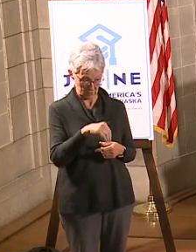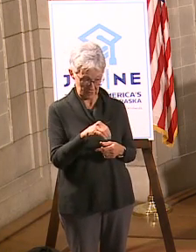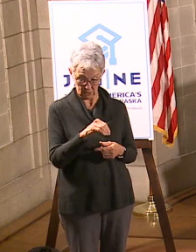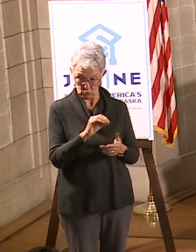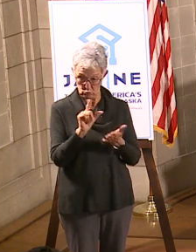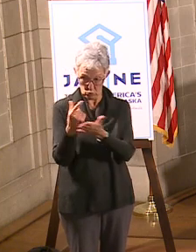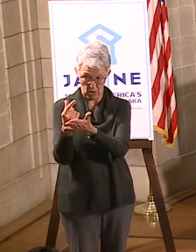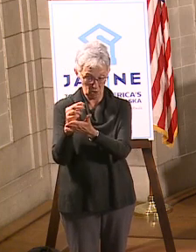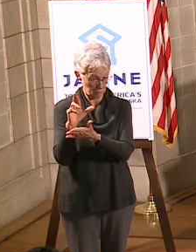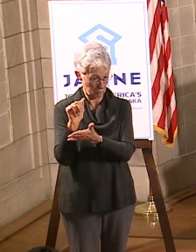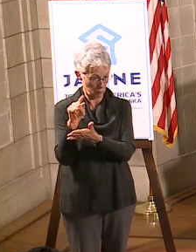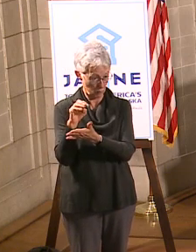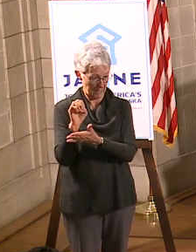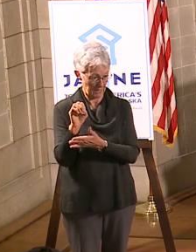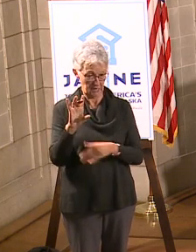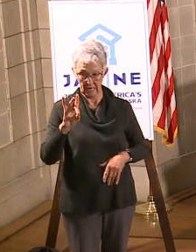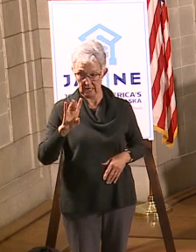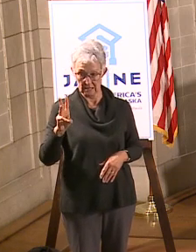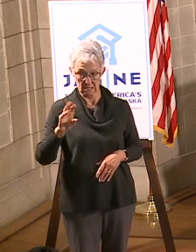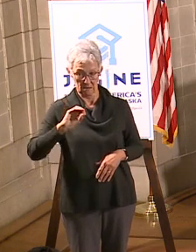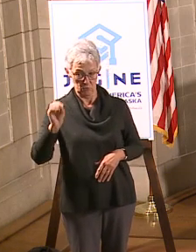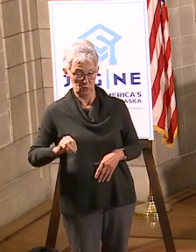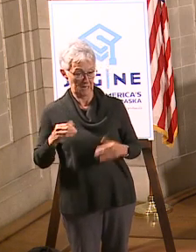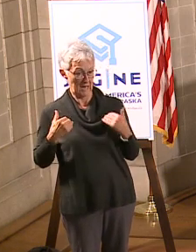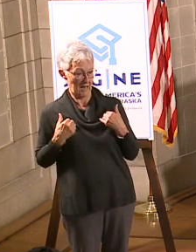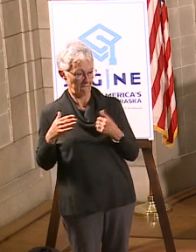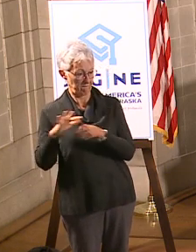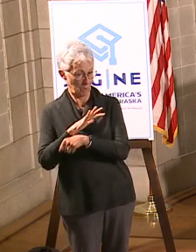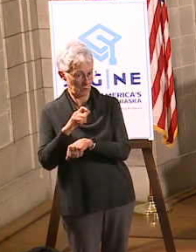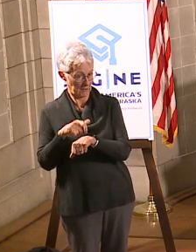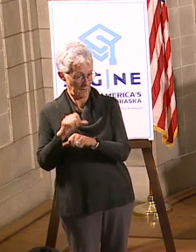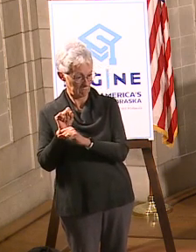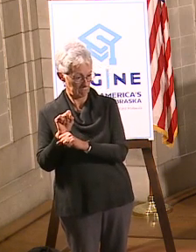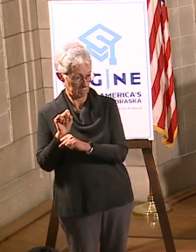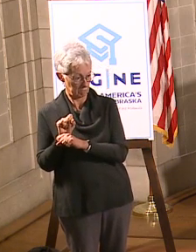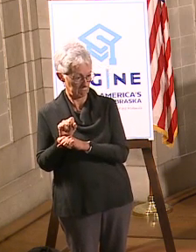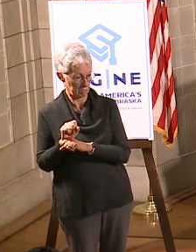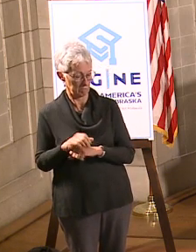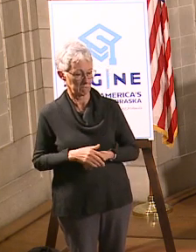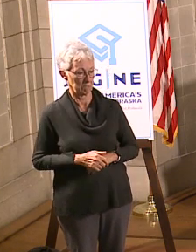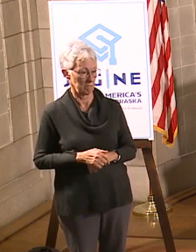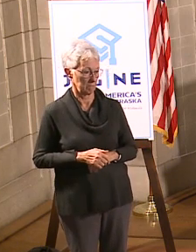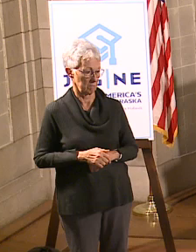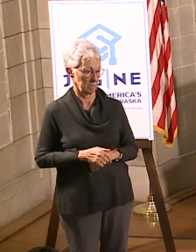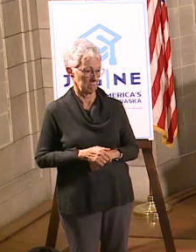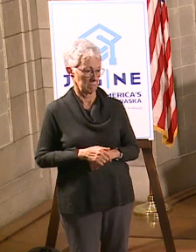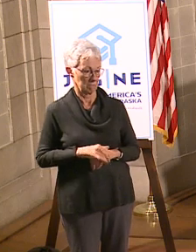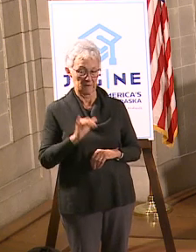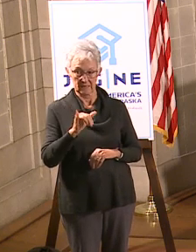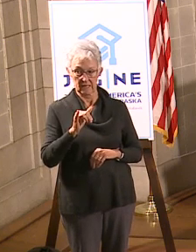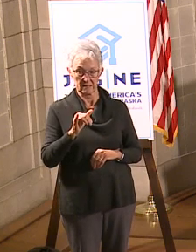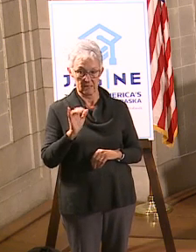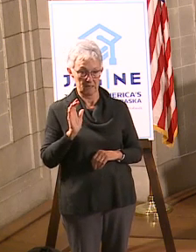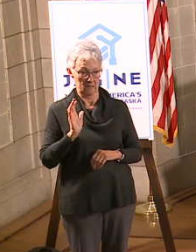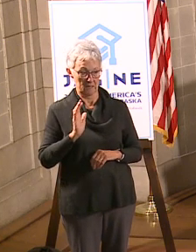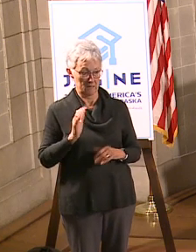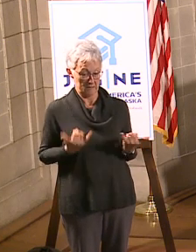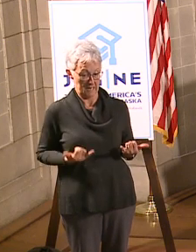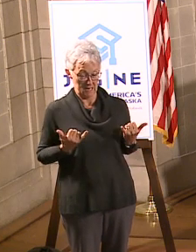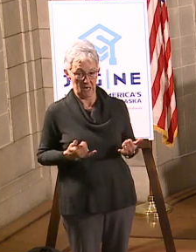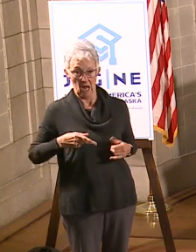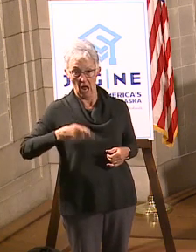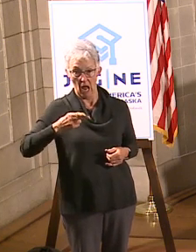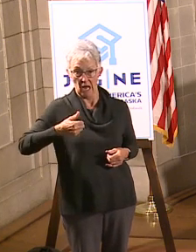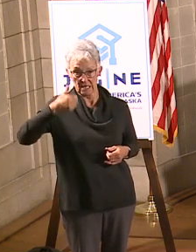are in full-time jobs. I know you know this, but on May 31, the highest unemployment rate in the country